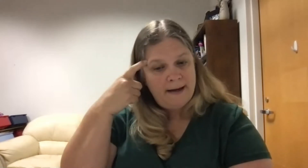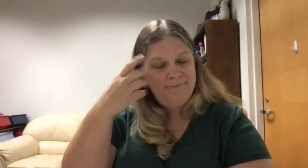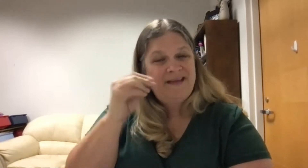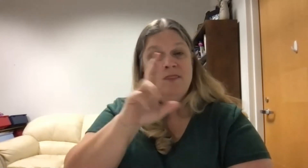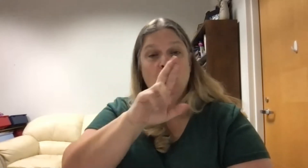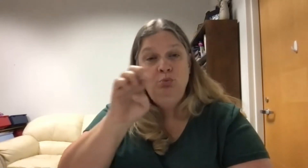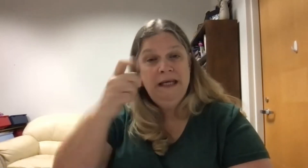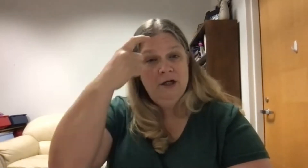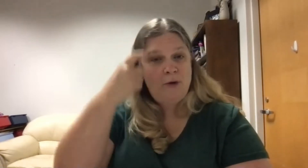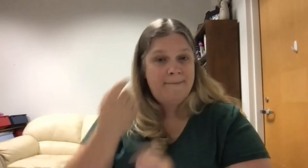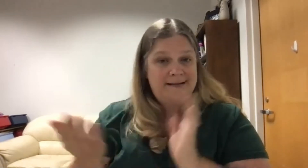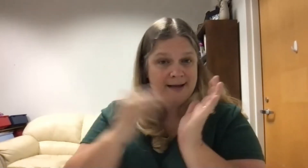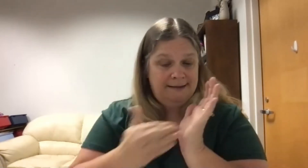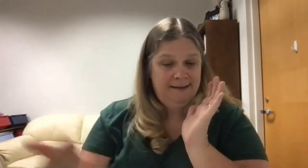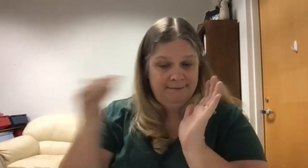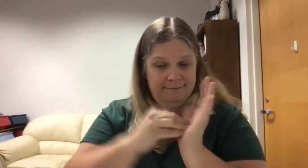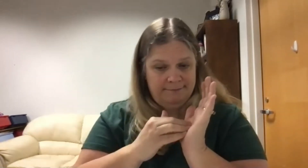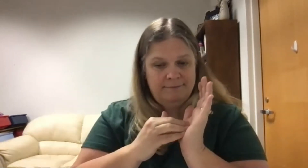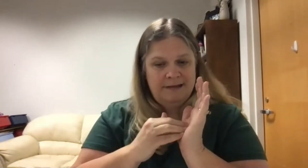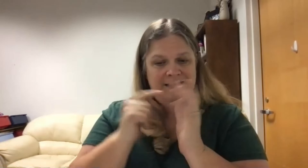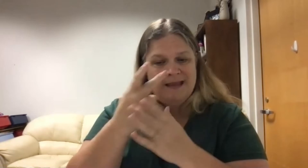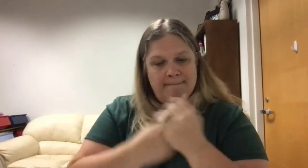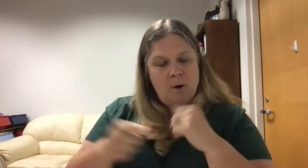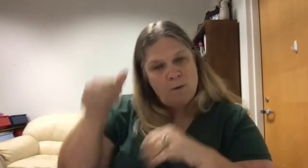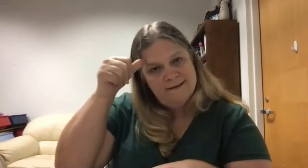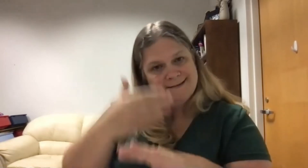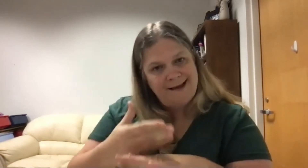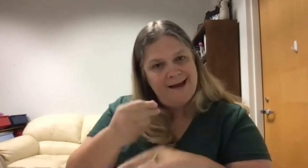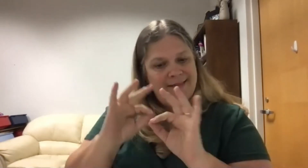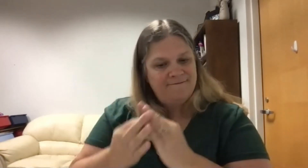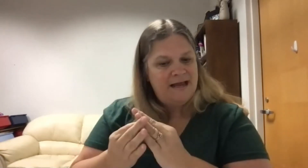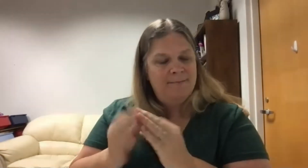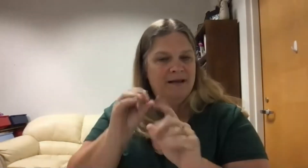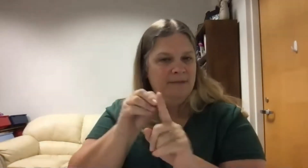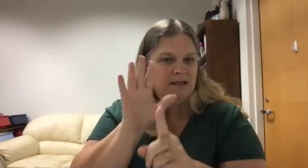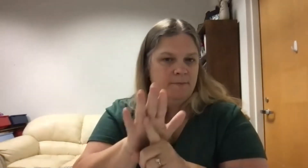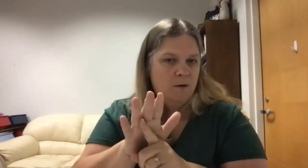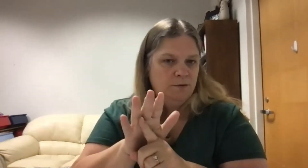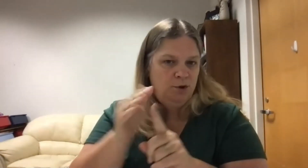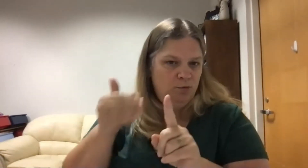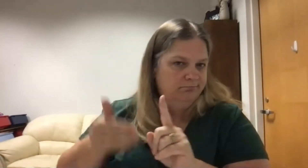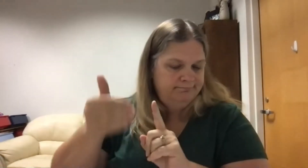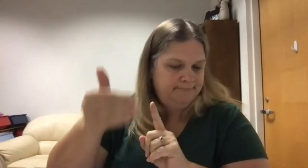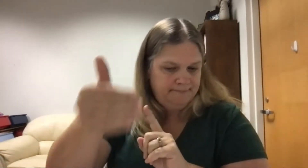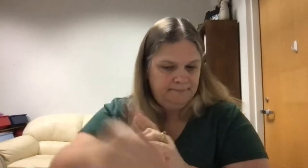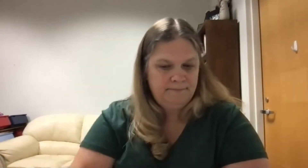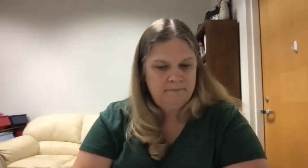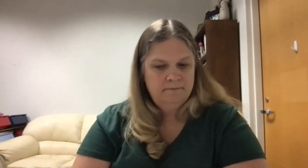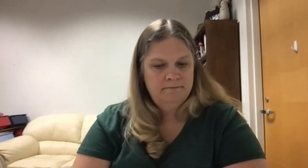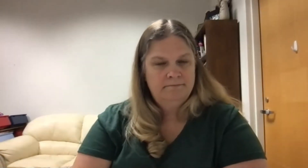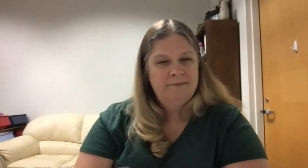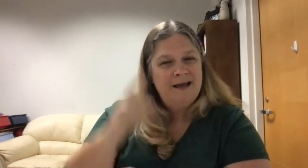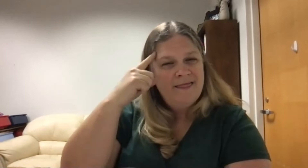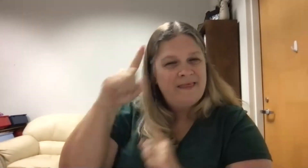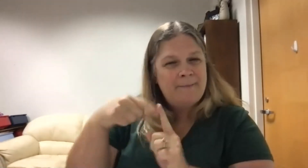And thinking about all the trauma and re-trauma that happened over and over again for both the son and the family.